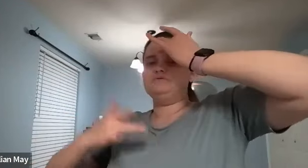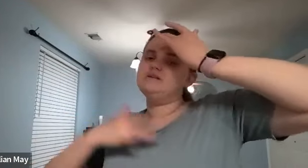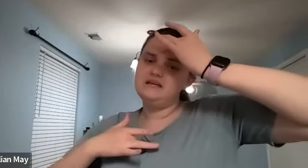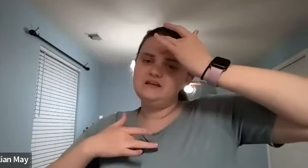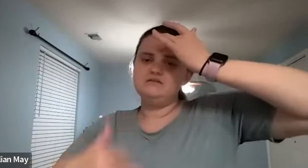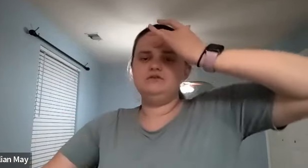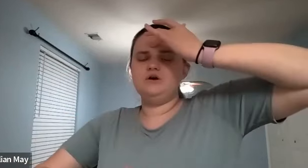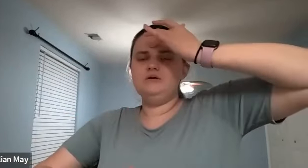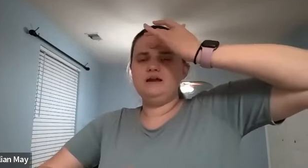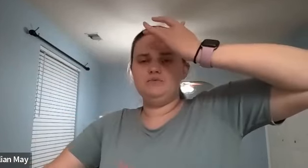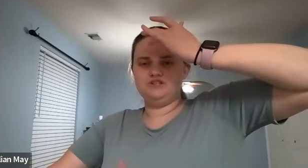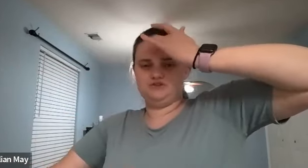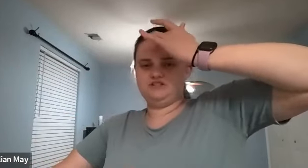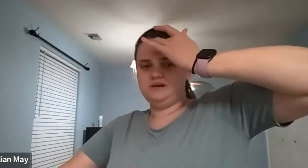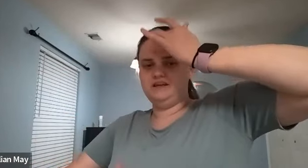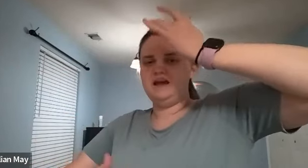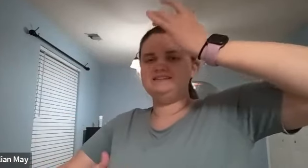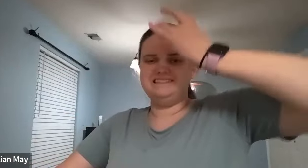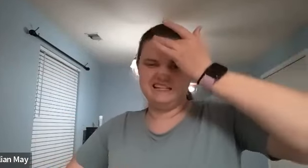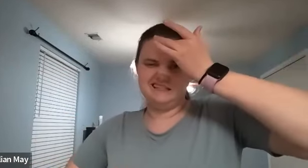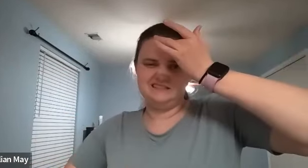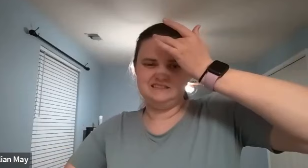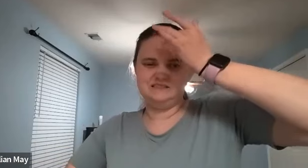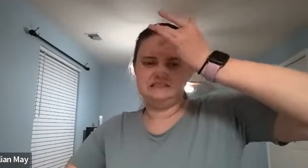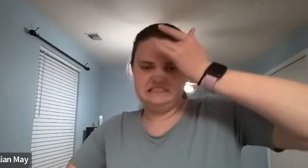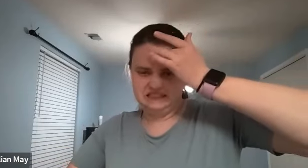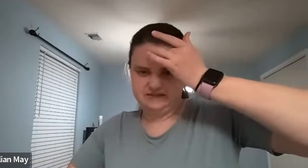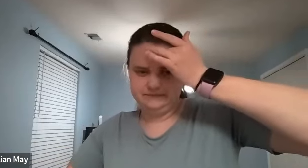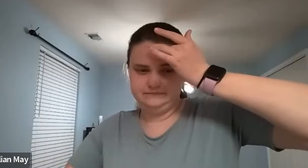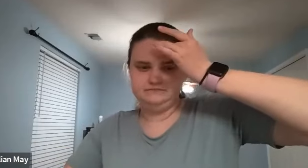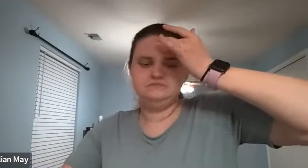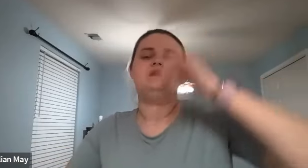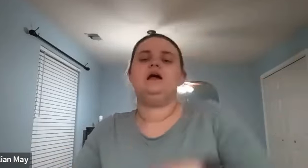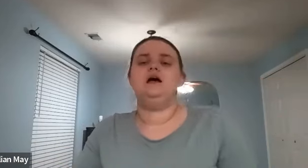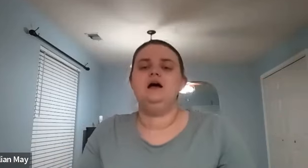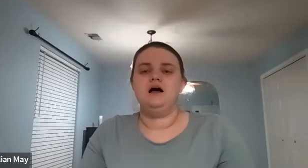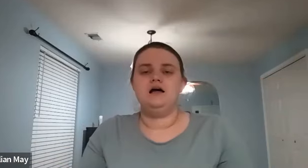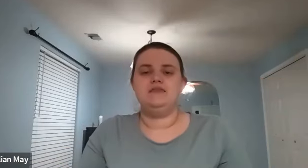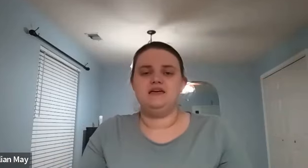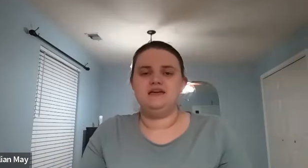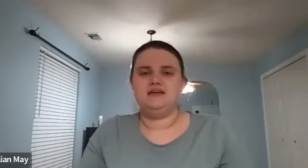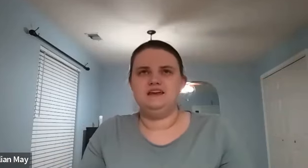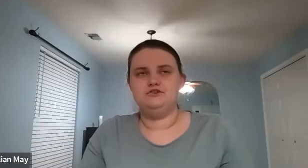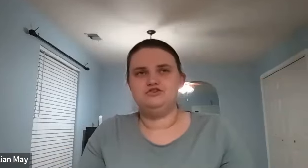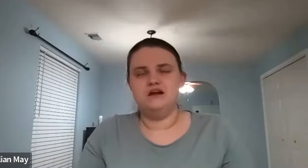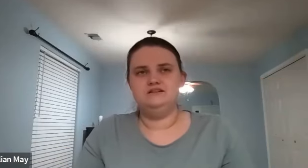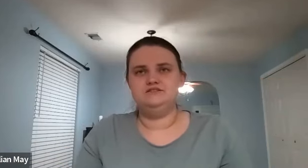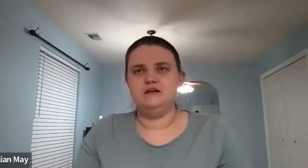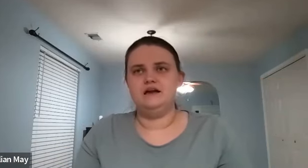really, you go kind of more to your stomach. Yeah, sick. Sick. Mm-hmm. And then if you're trying to like,